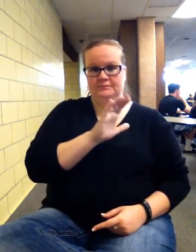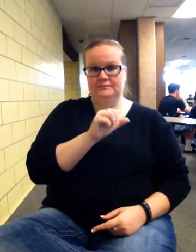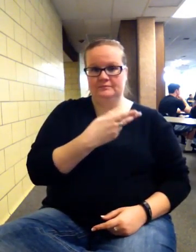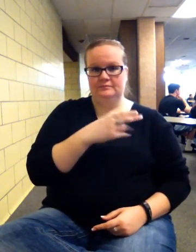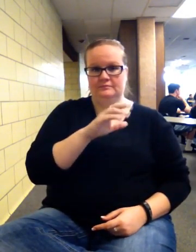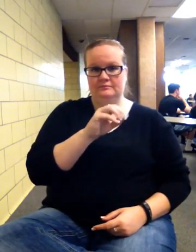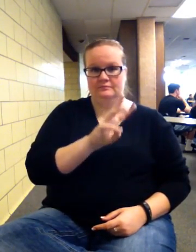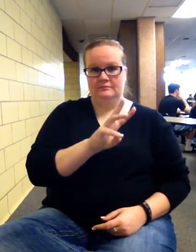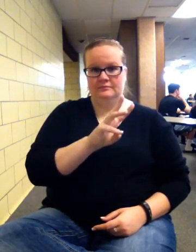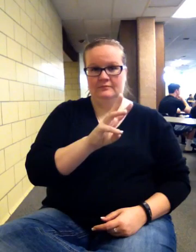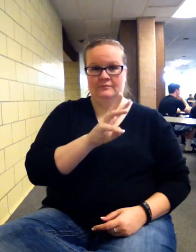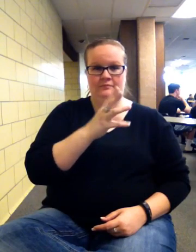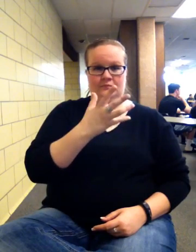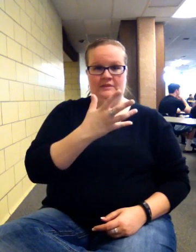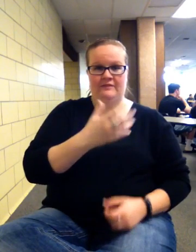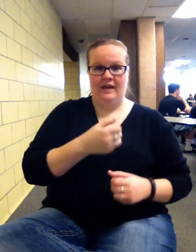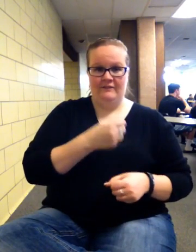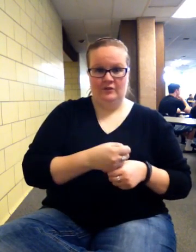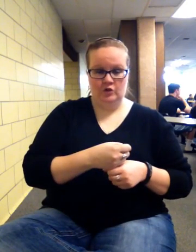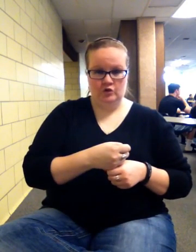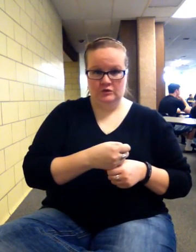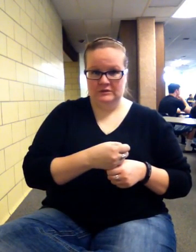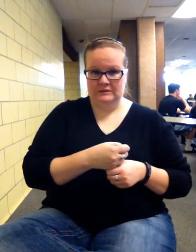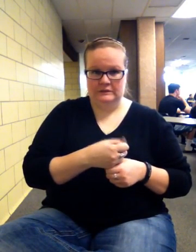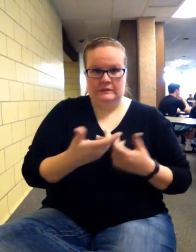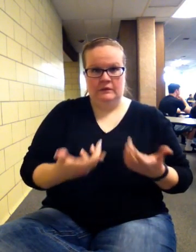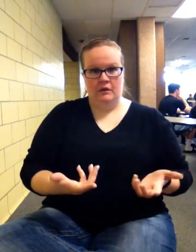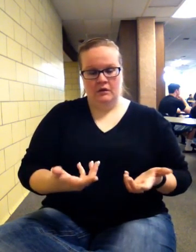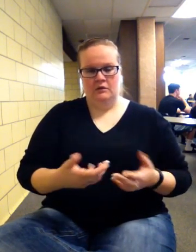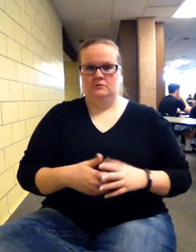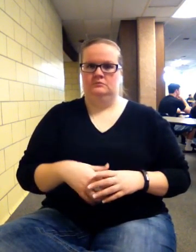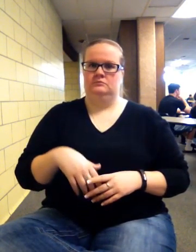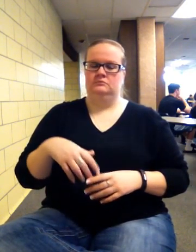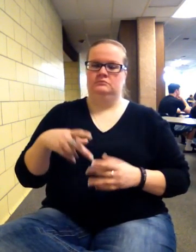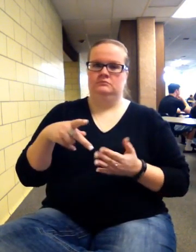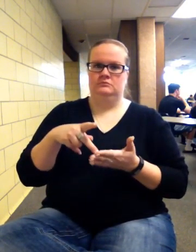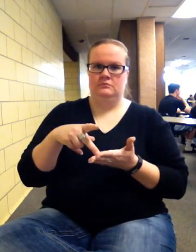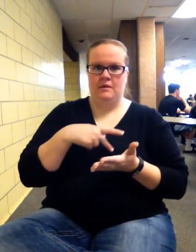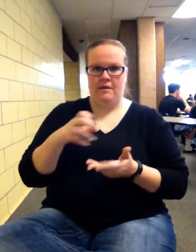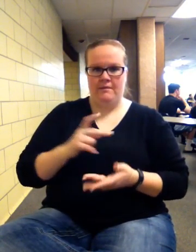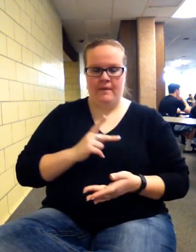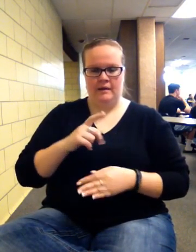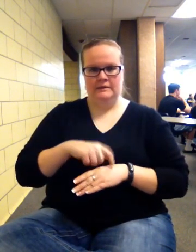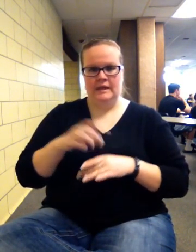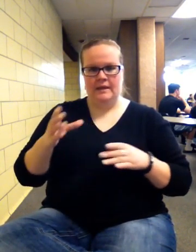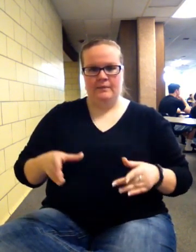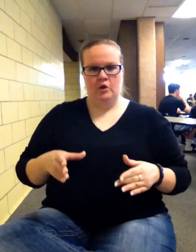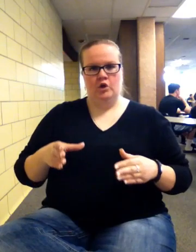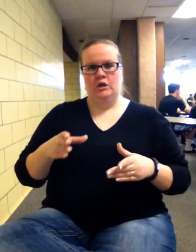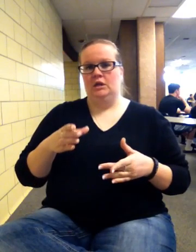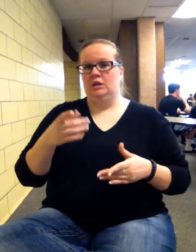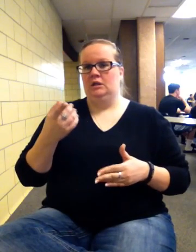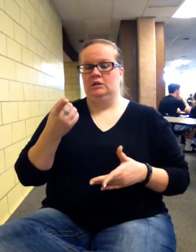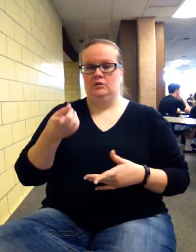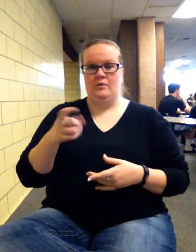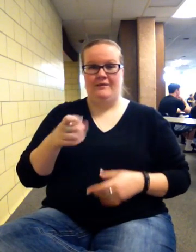You would have walked away from it. So payback period would walk away from some projects then erroneously